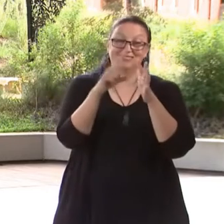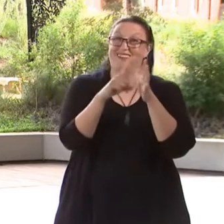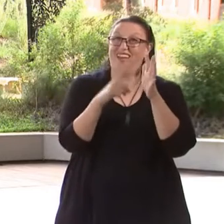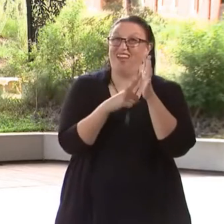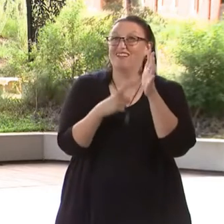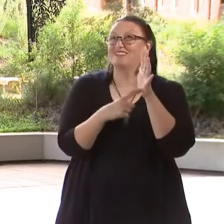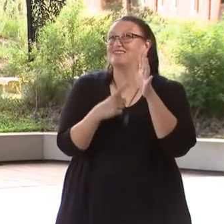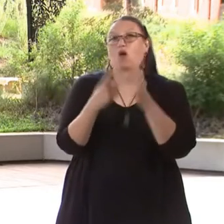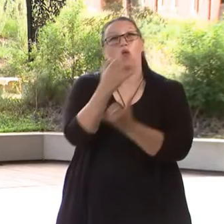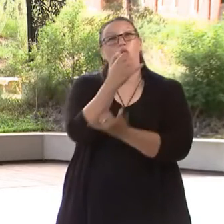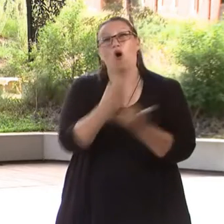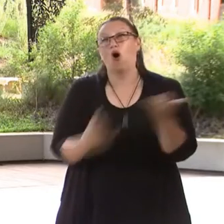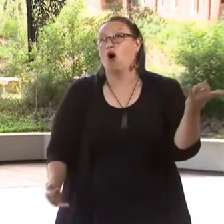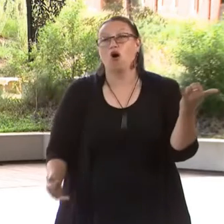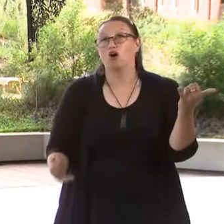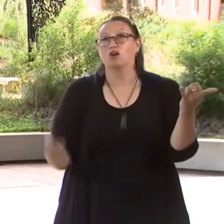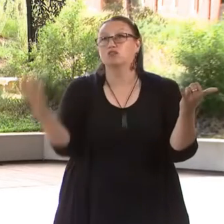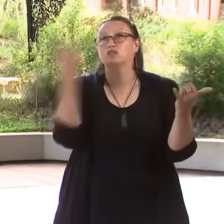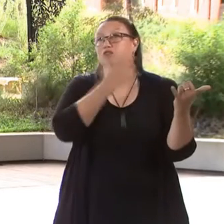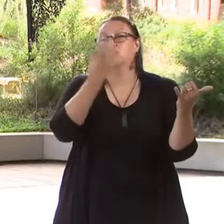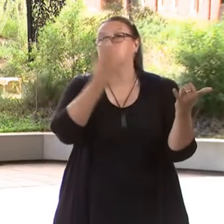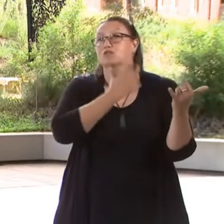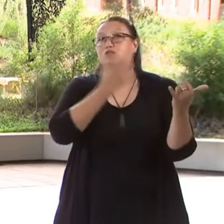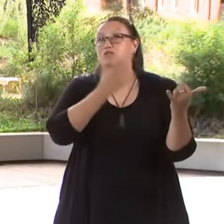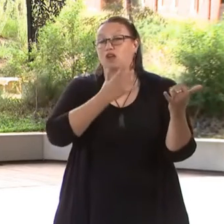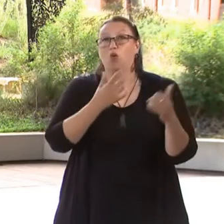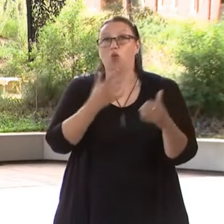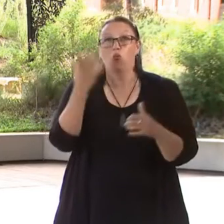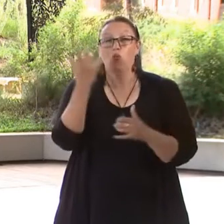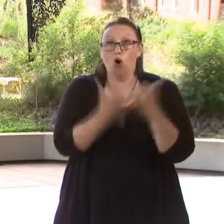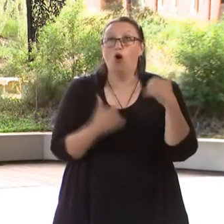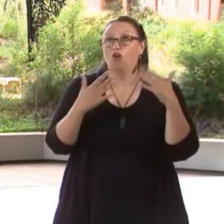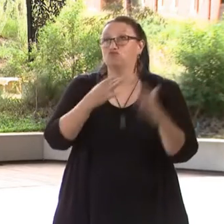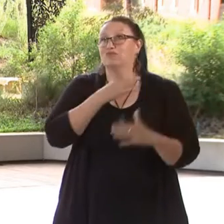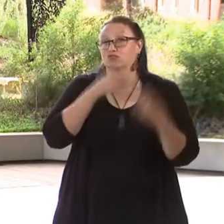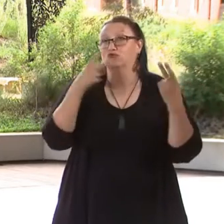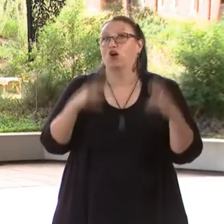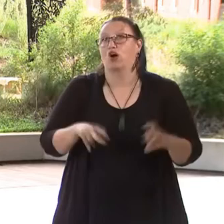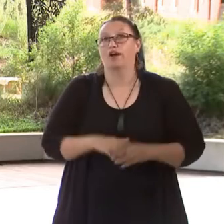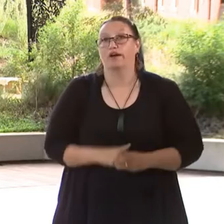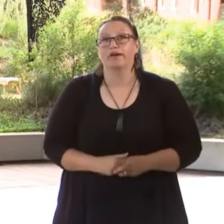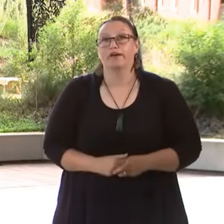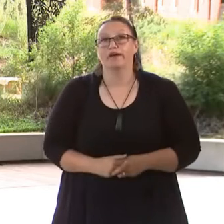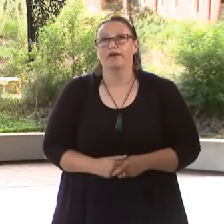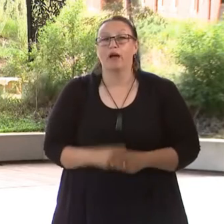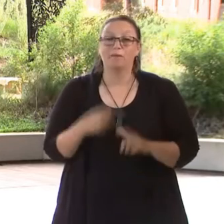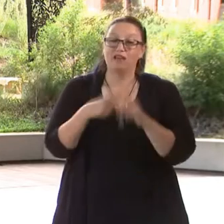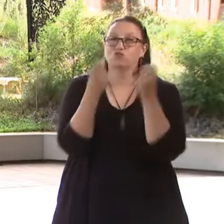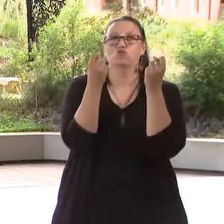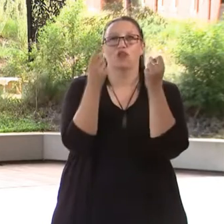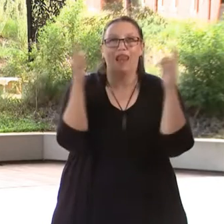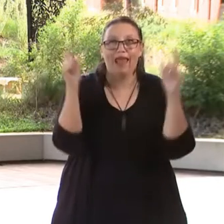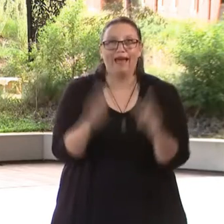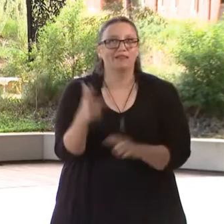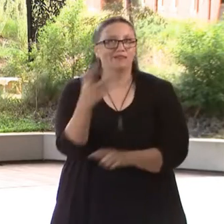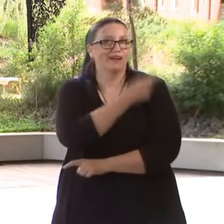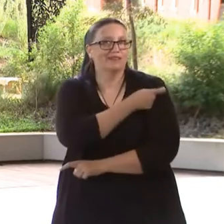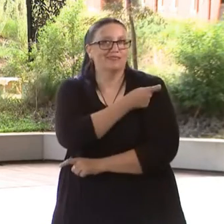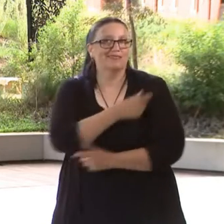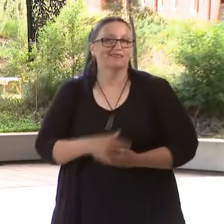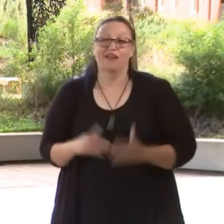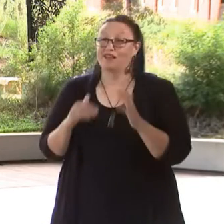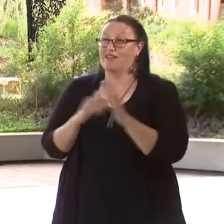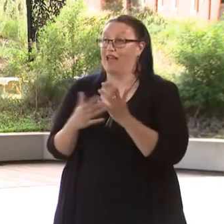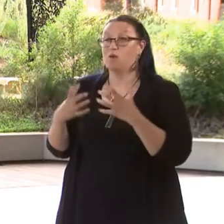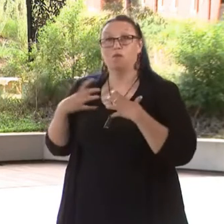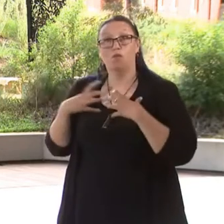of the virus, with a highly unvaccinated population. Today, you have a highly vaccinated population, a